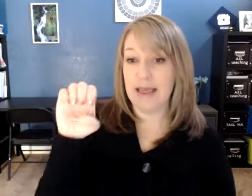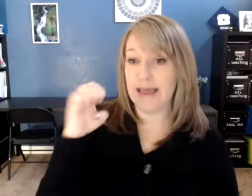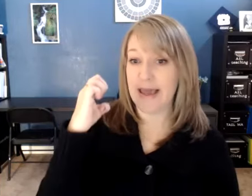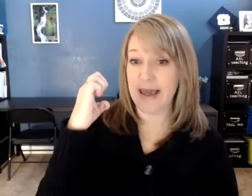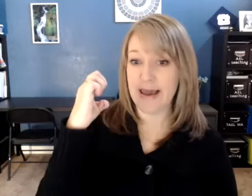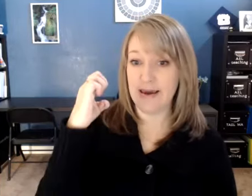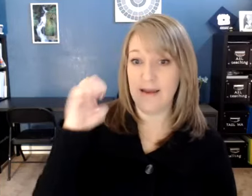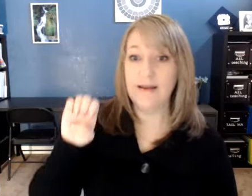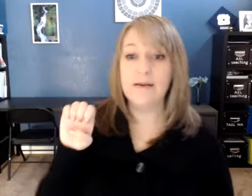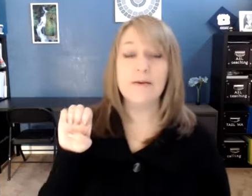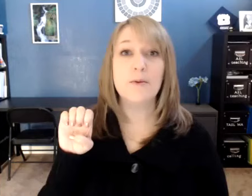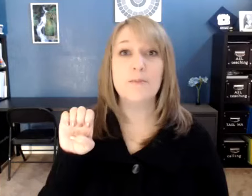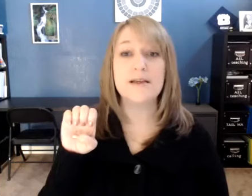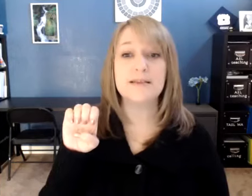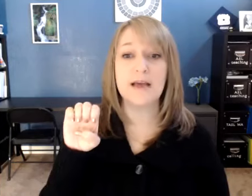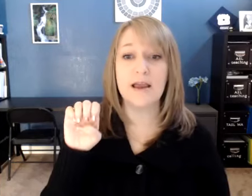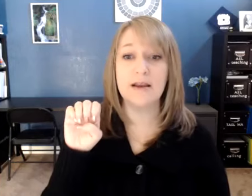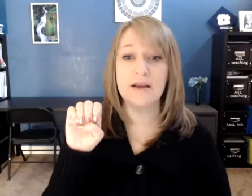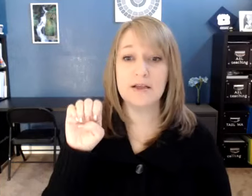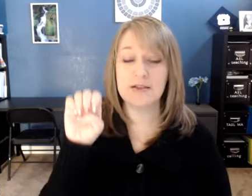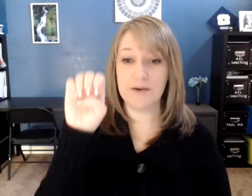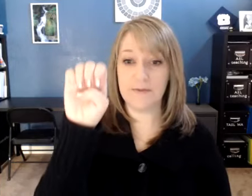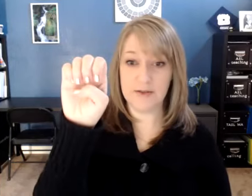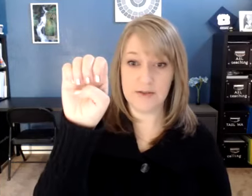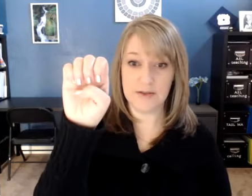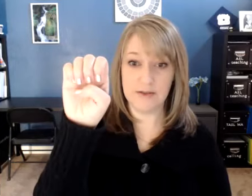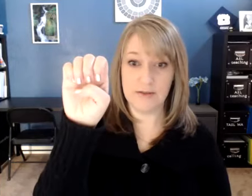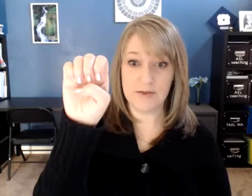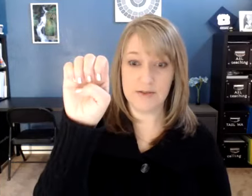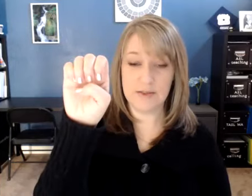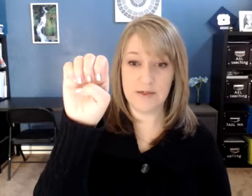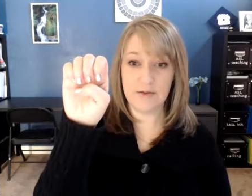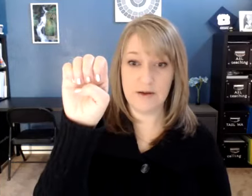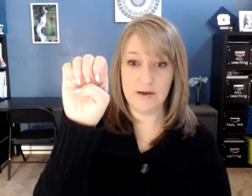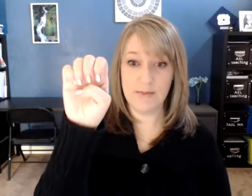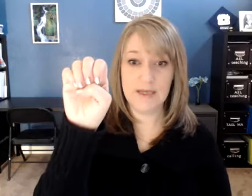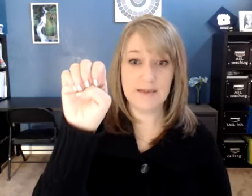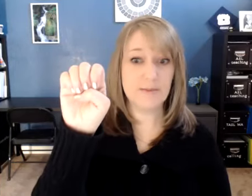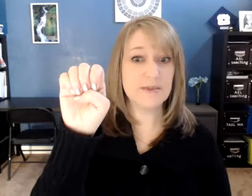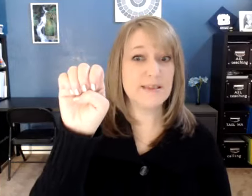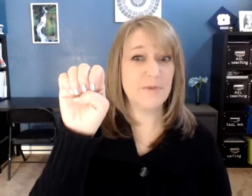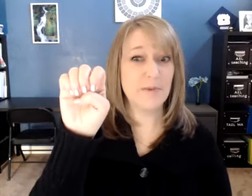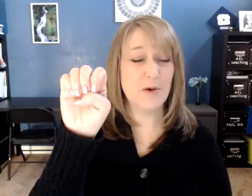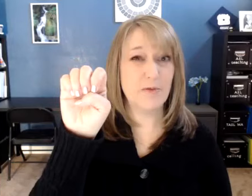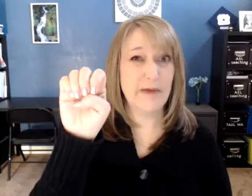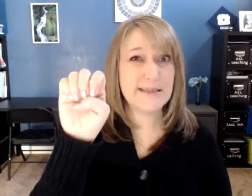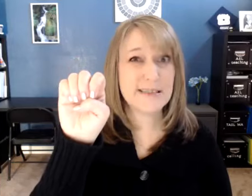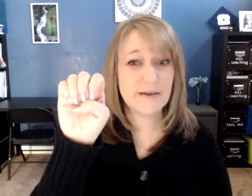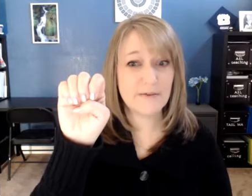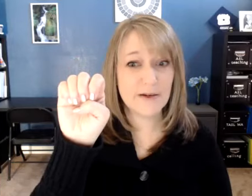It can be signed so your fingers are a little closer to your thumb. Some deaf people will rest their fingers